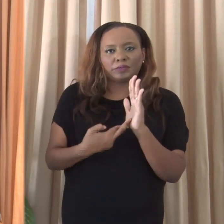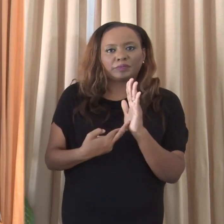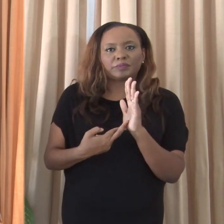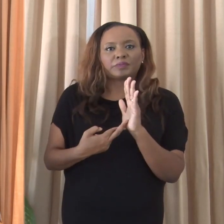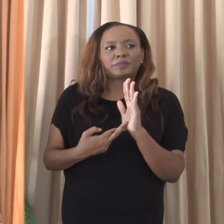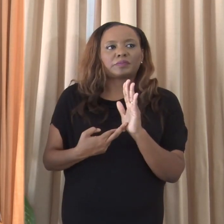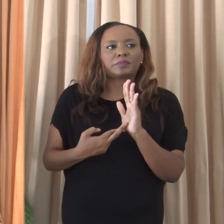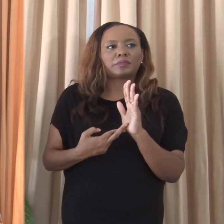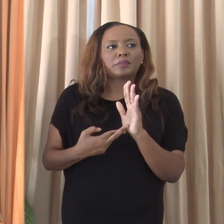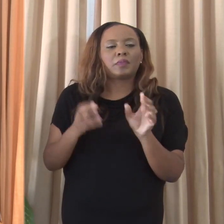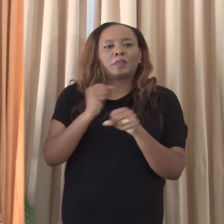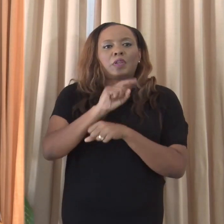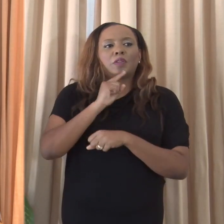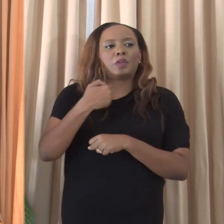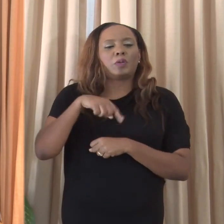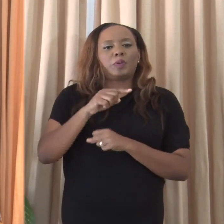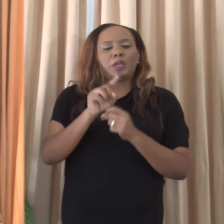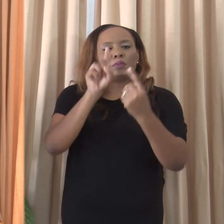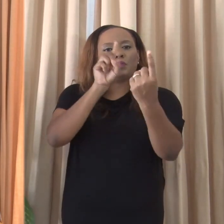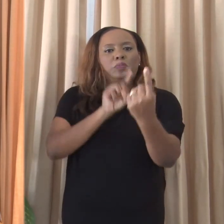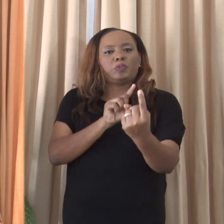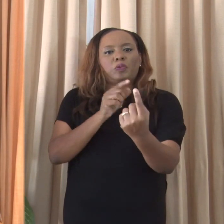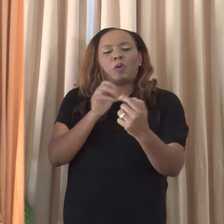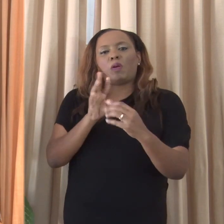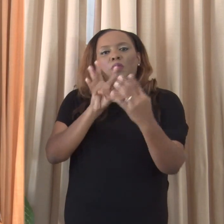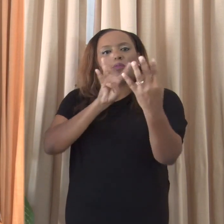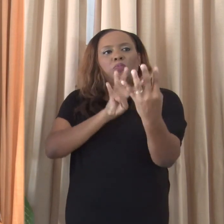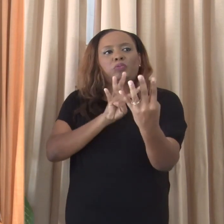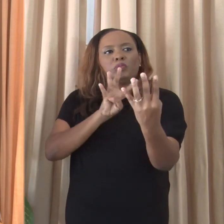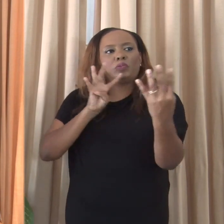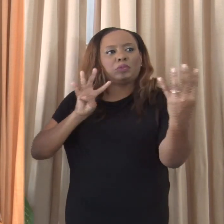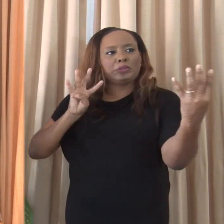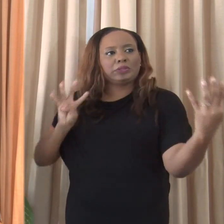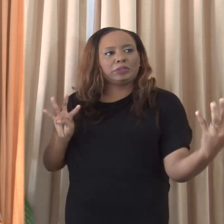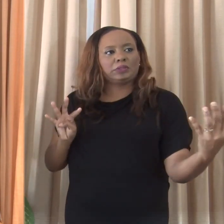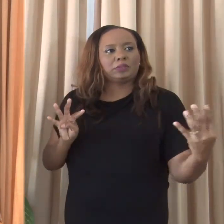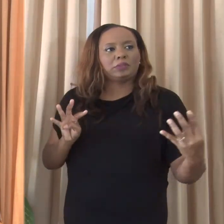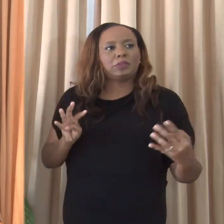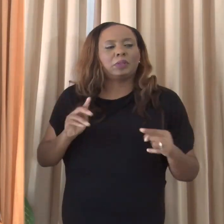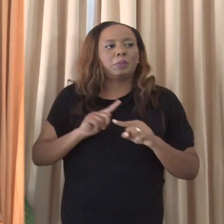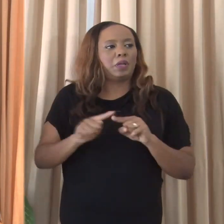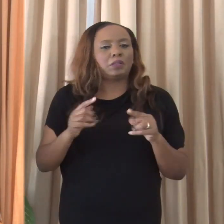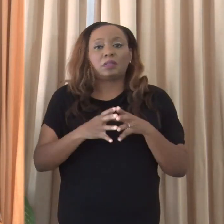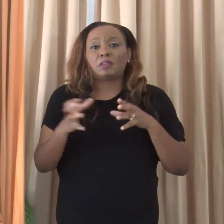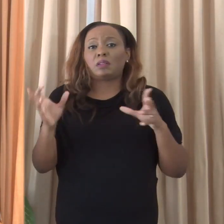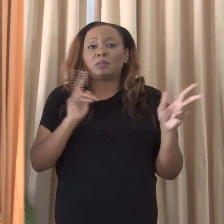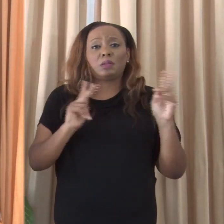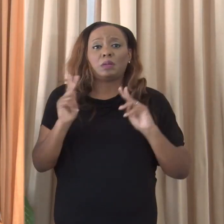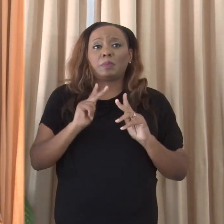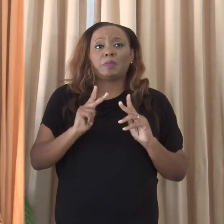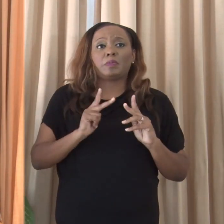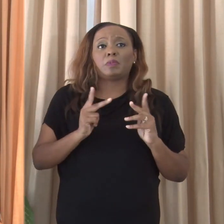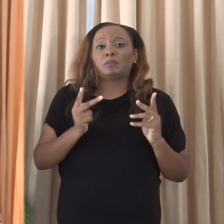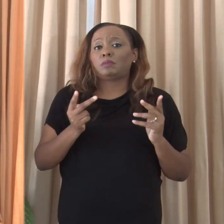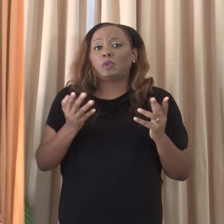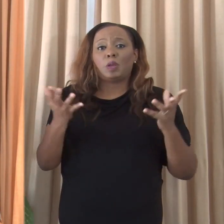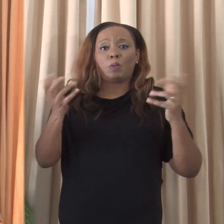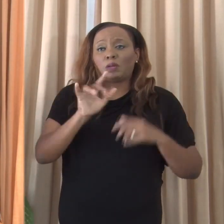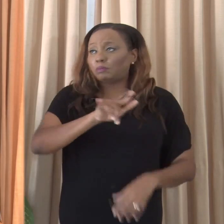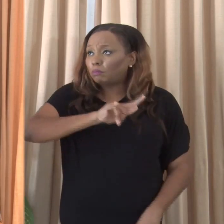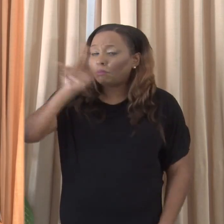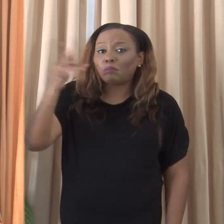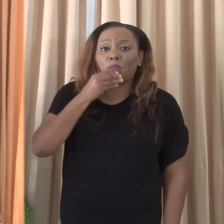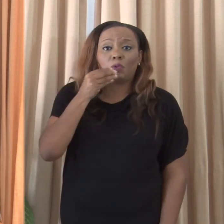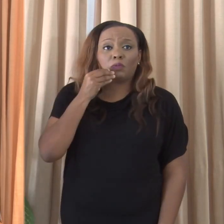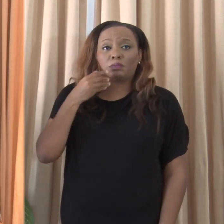maintaining an appropriate distance. On the flip side, we have to balance that with the fact that we have a lot of visitors that are looking to leave. So we're working with